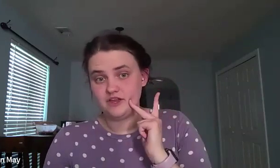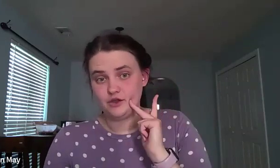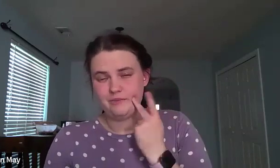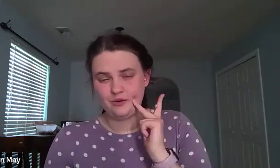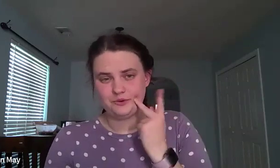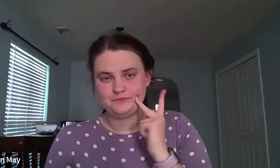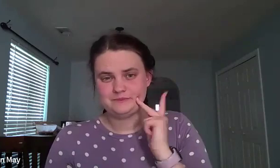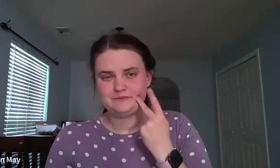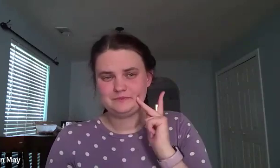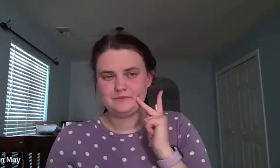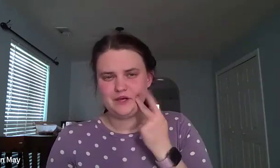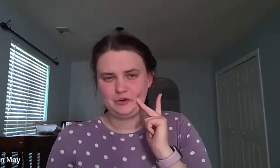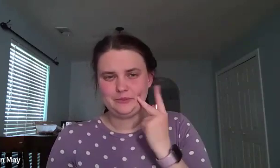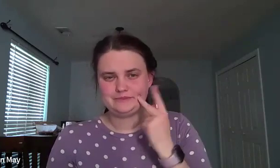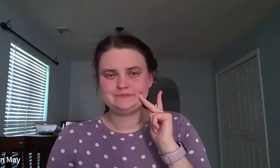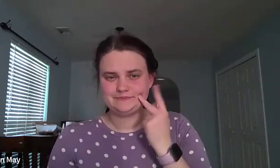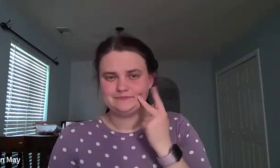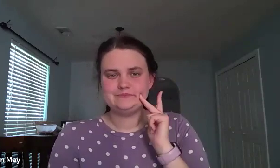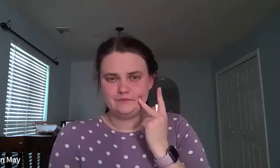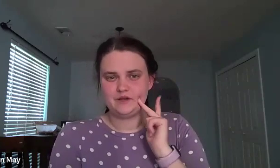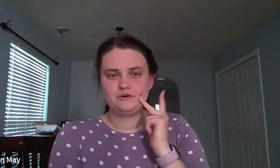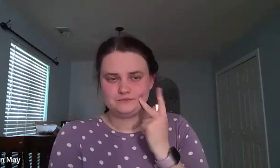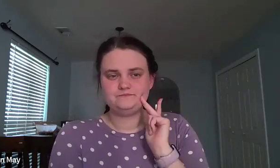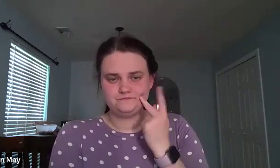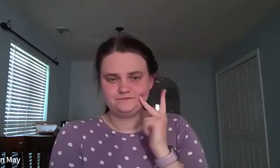go pickle, pickle, pickle.